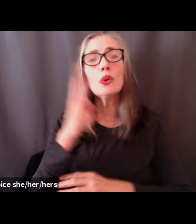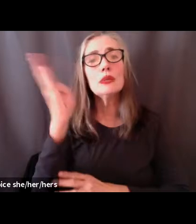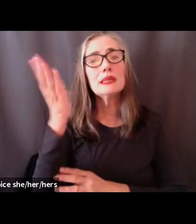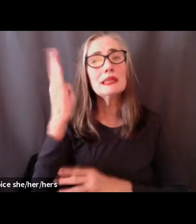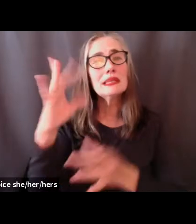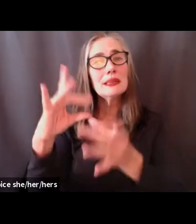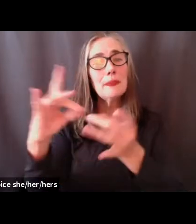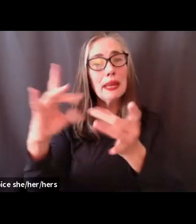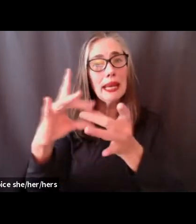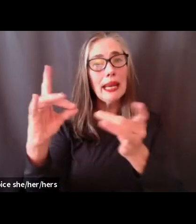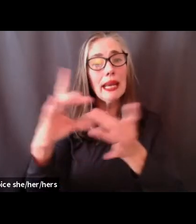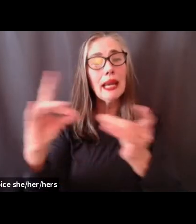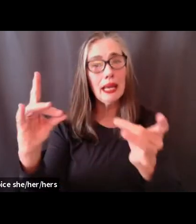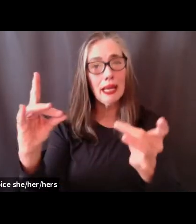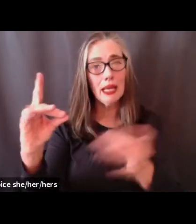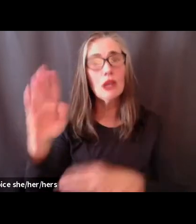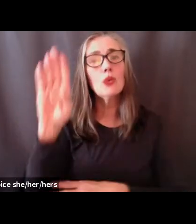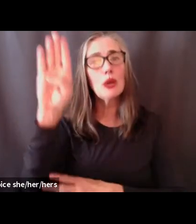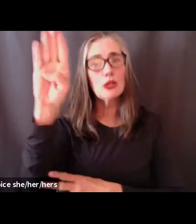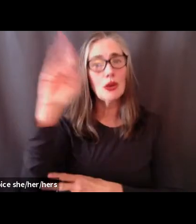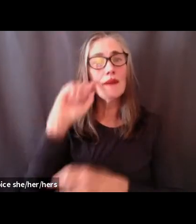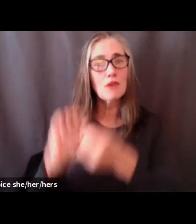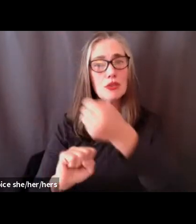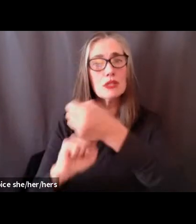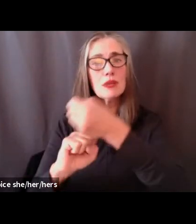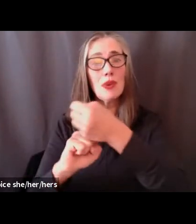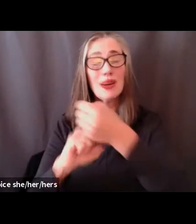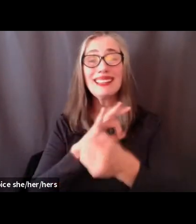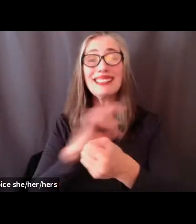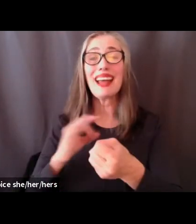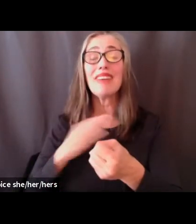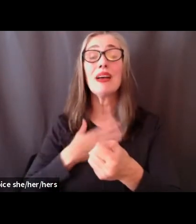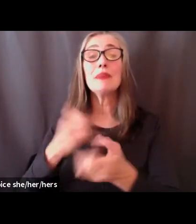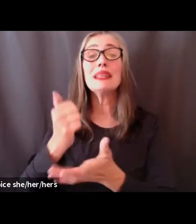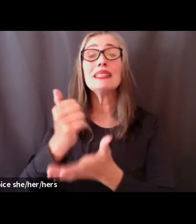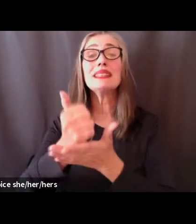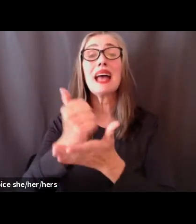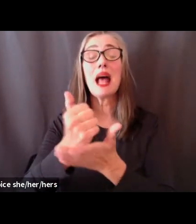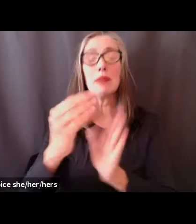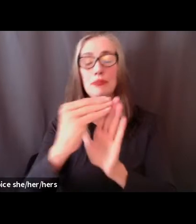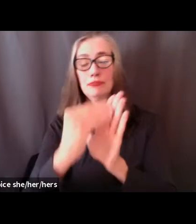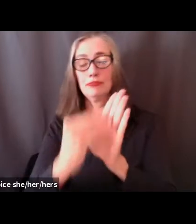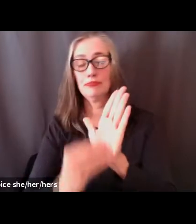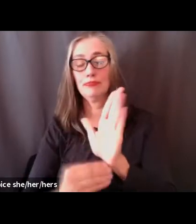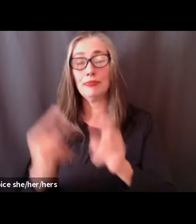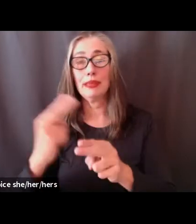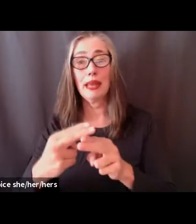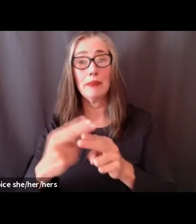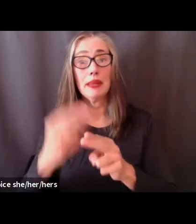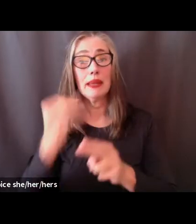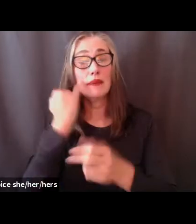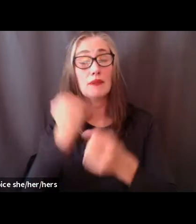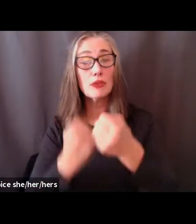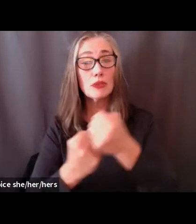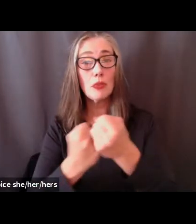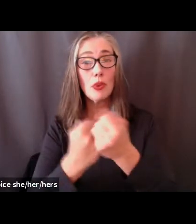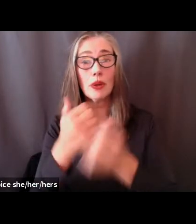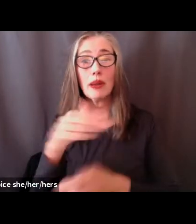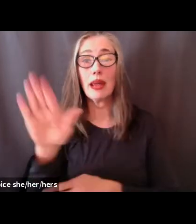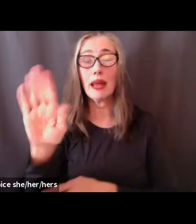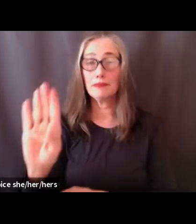could help me take down the names. If you would like to speak in support of this motion, please raise your hand.